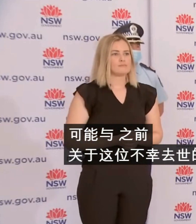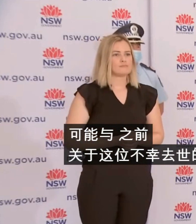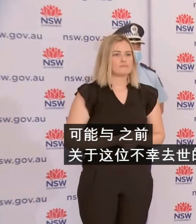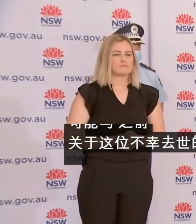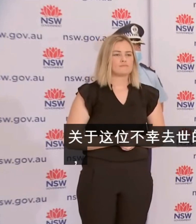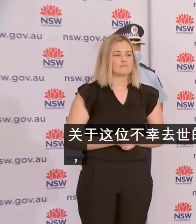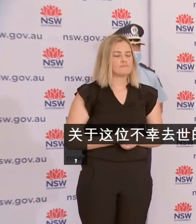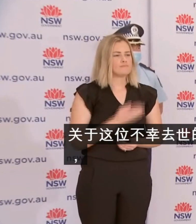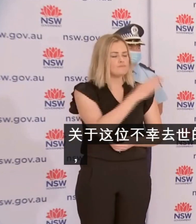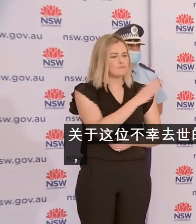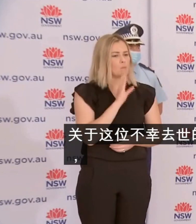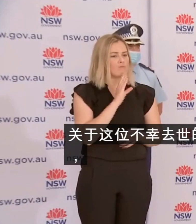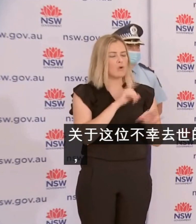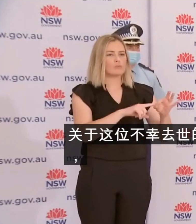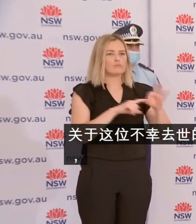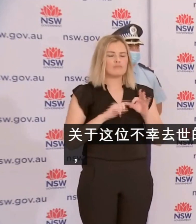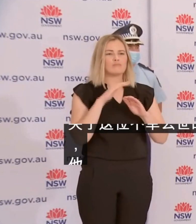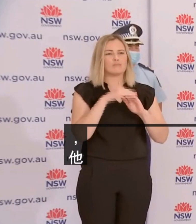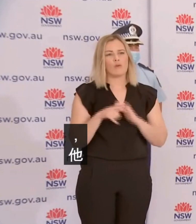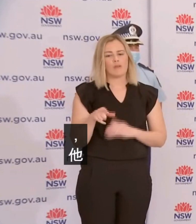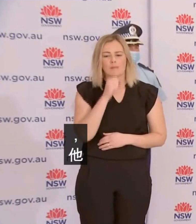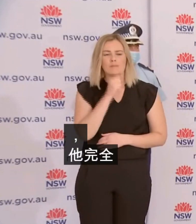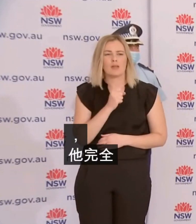gentleman who sadly passed away,